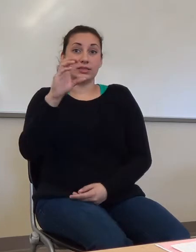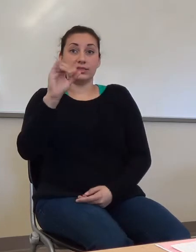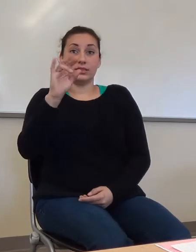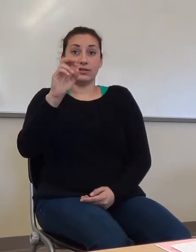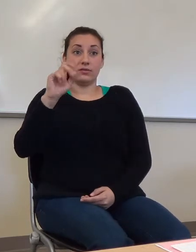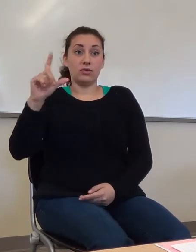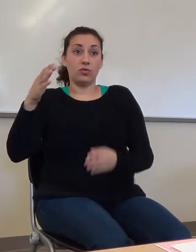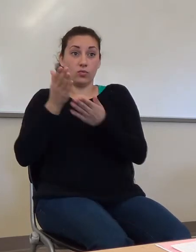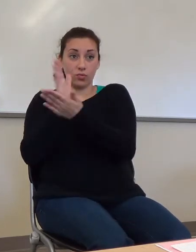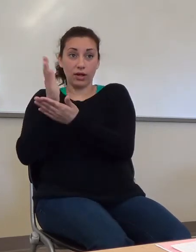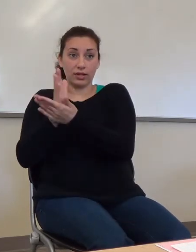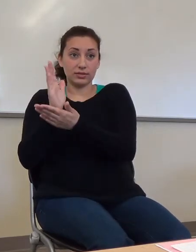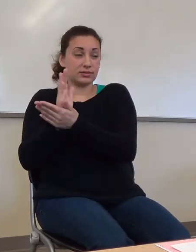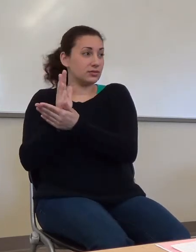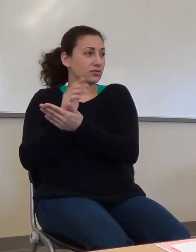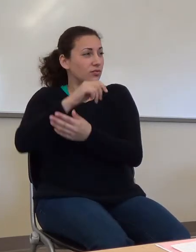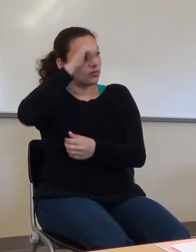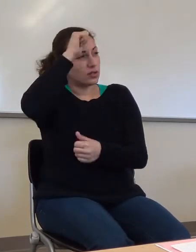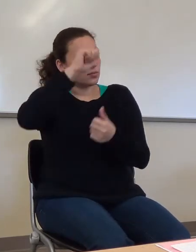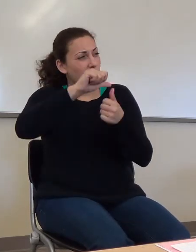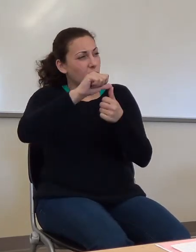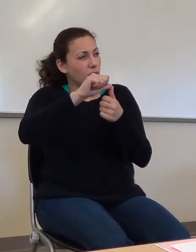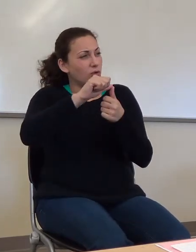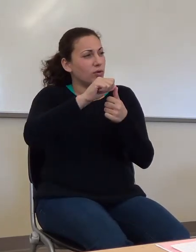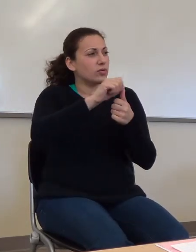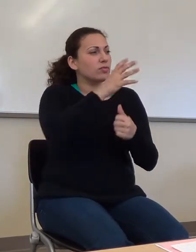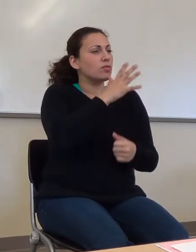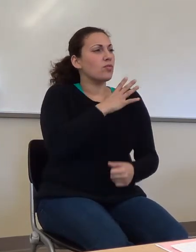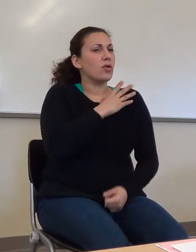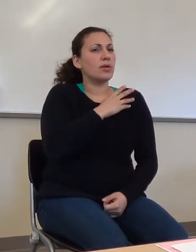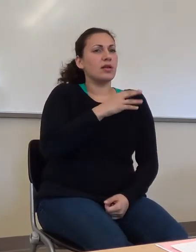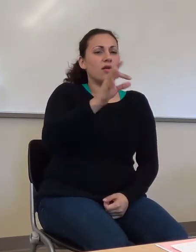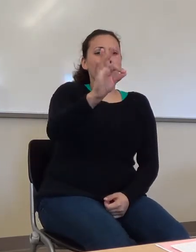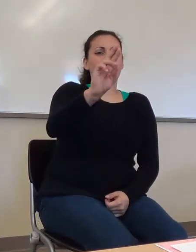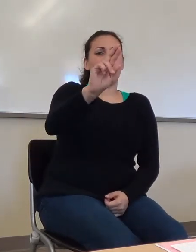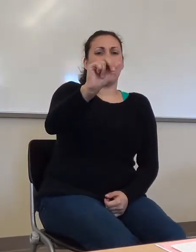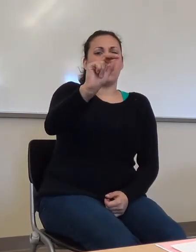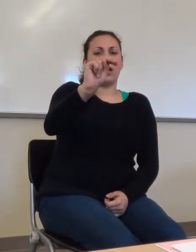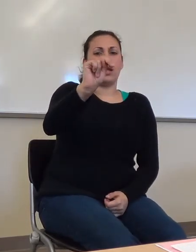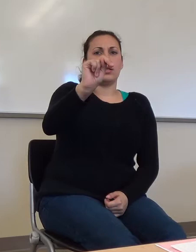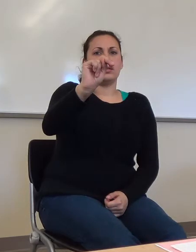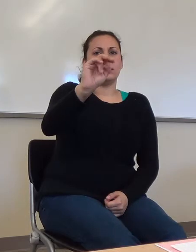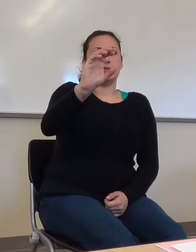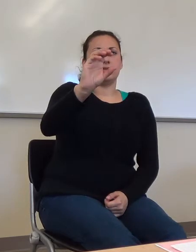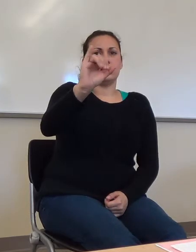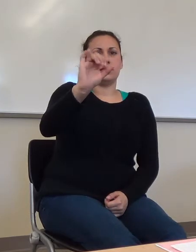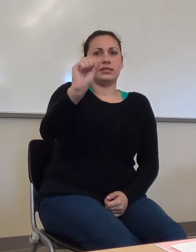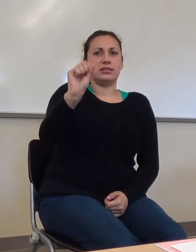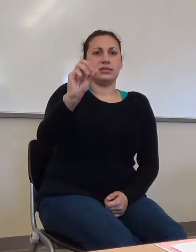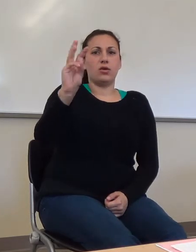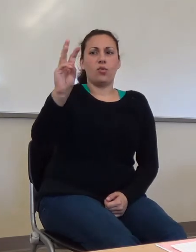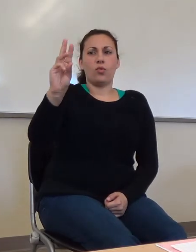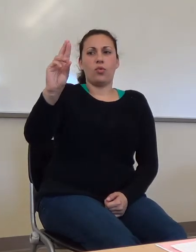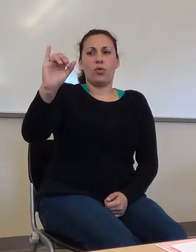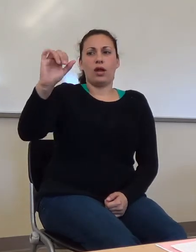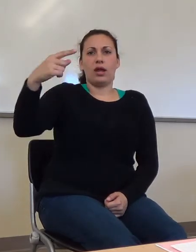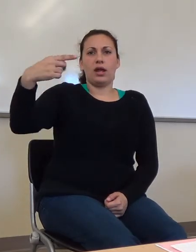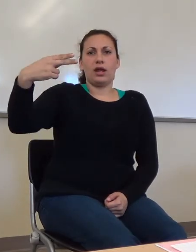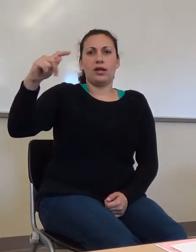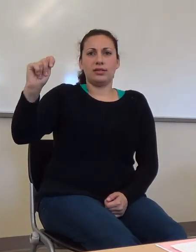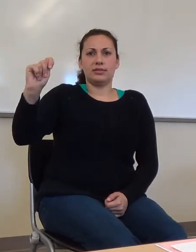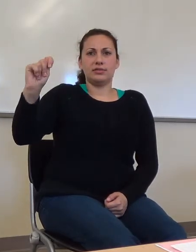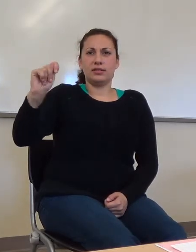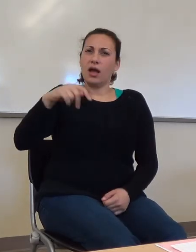we talked about Frances Wright and her Neshoba. So she was before the Civil War.